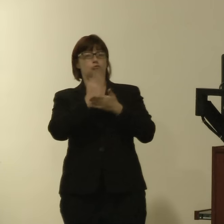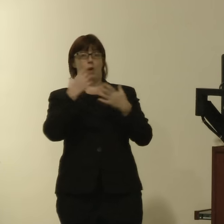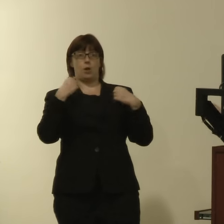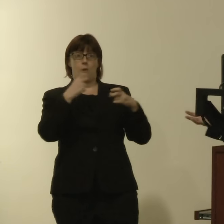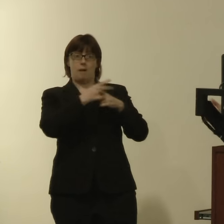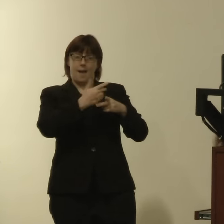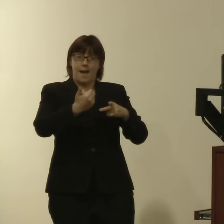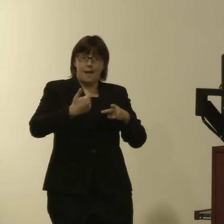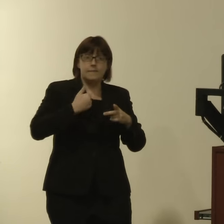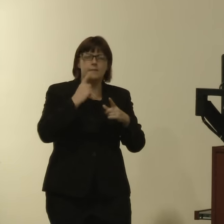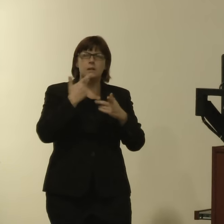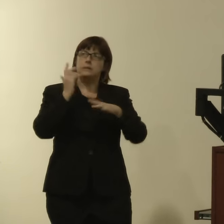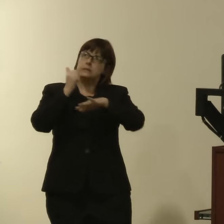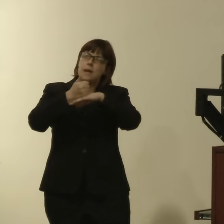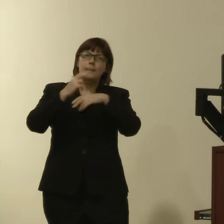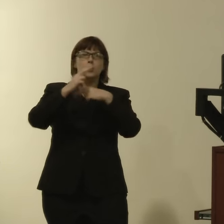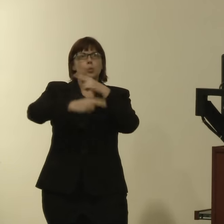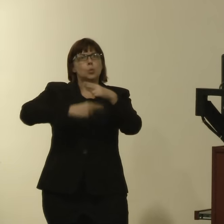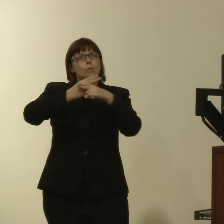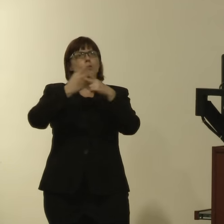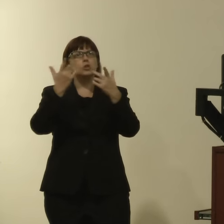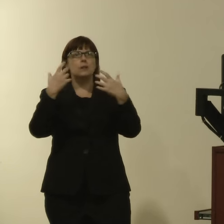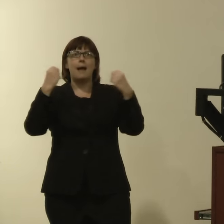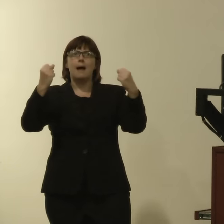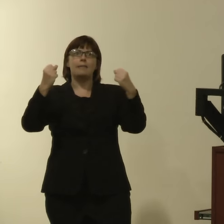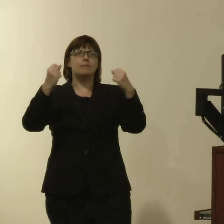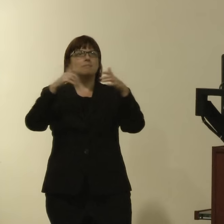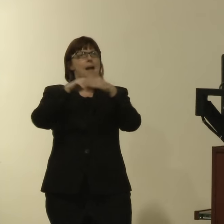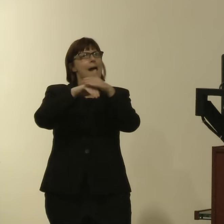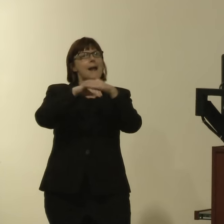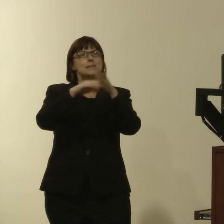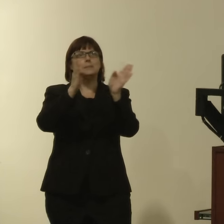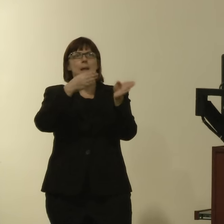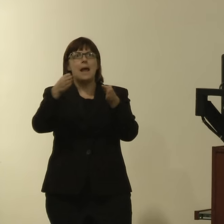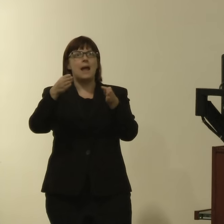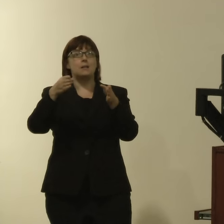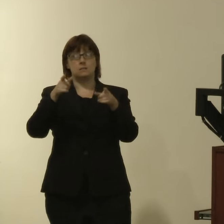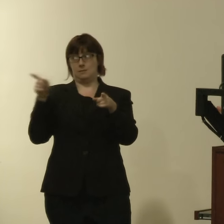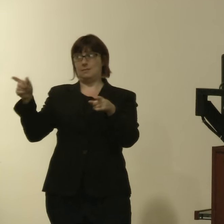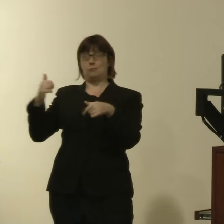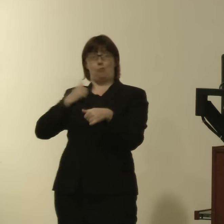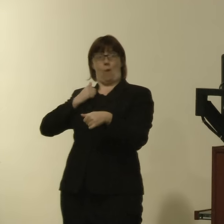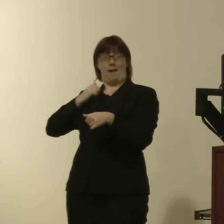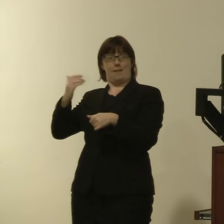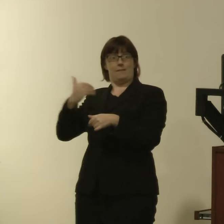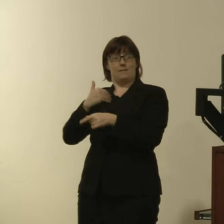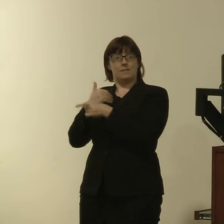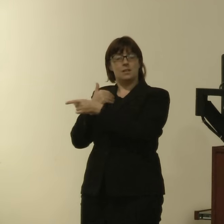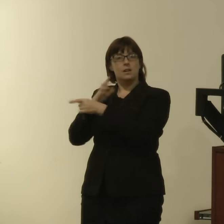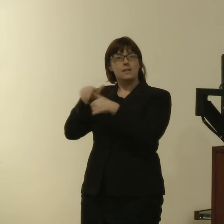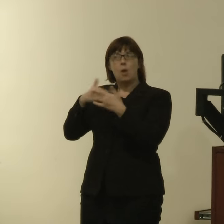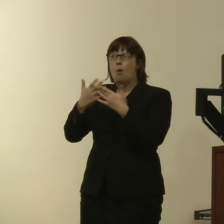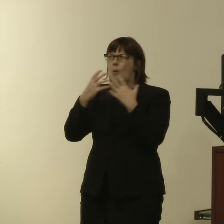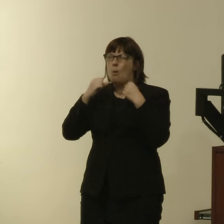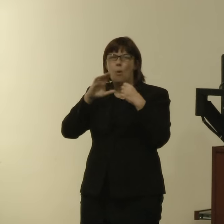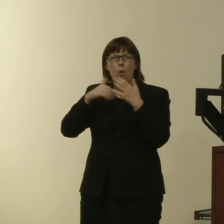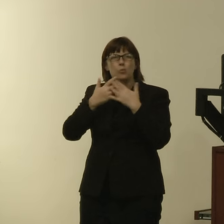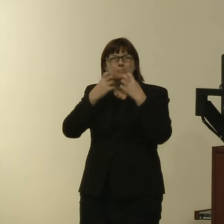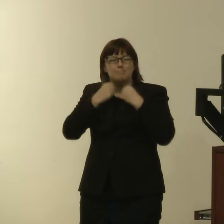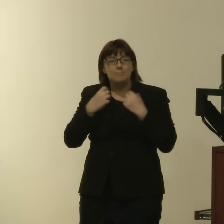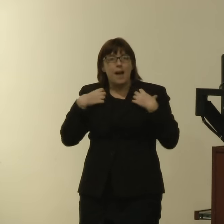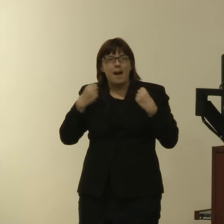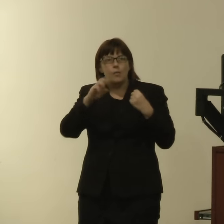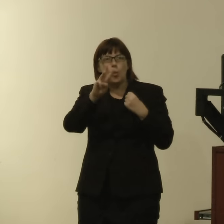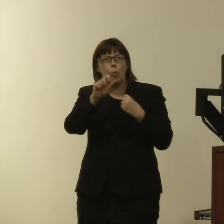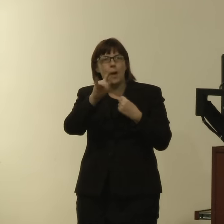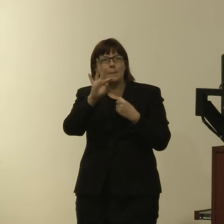to build out a universal health access plan, as in Rwanda, I think all of us who care about health and well-being should acknowledge